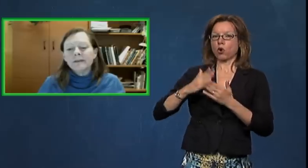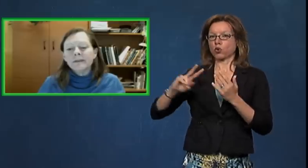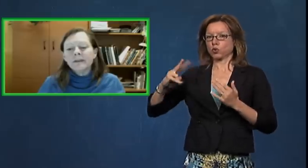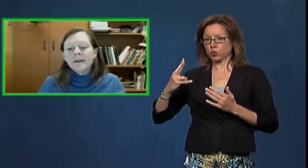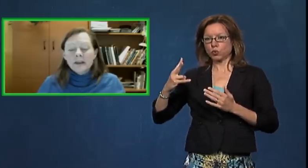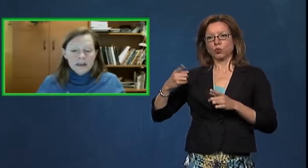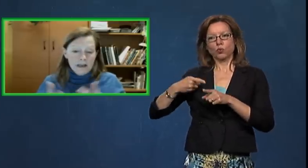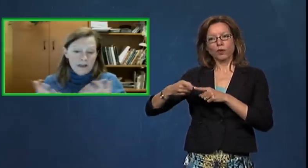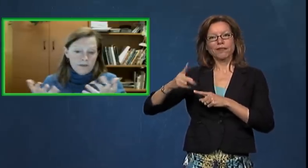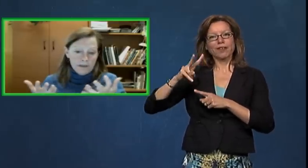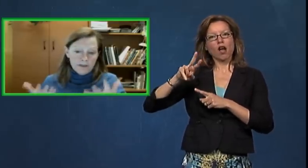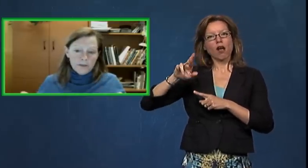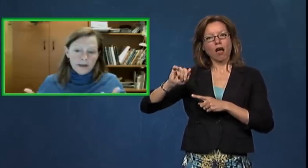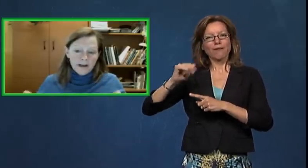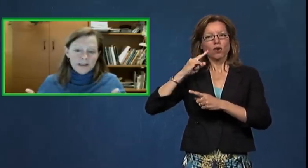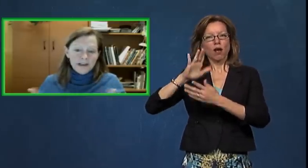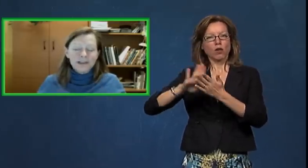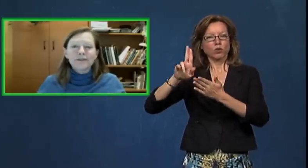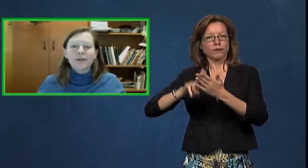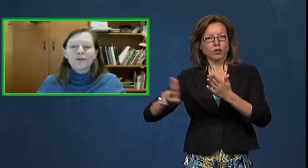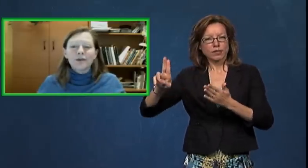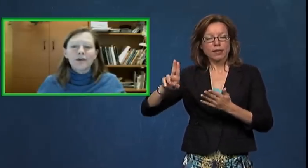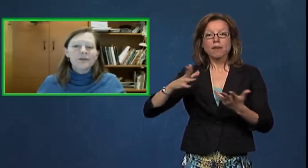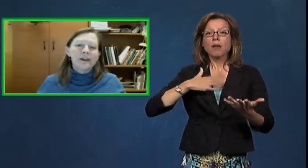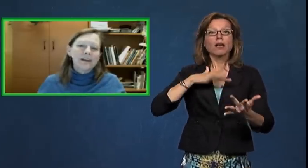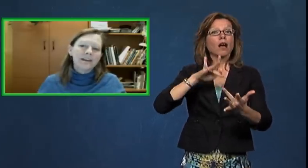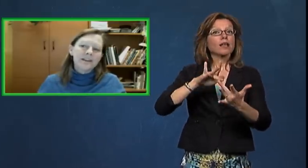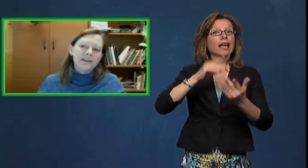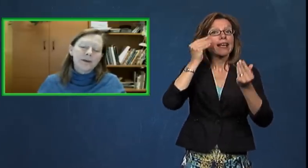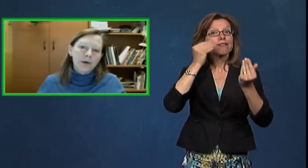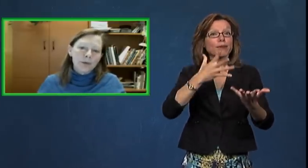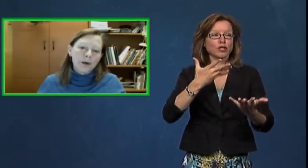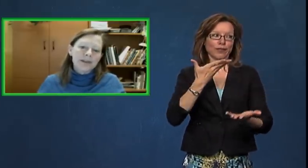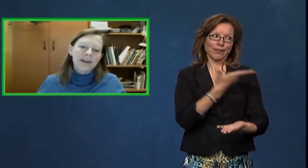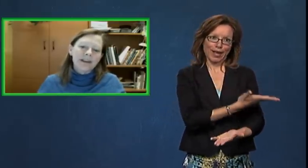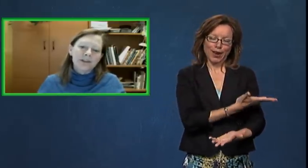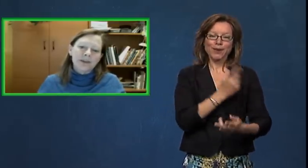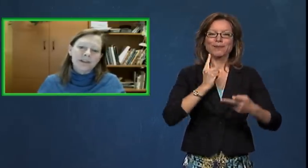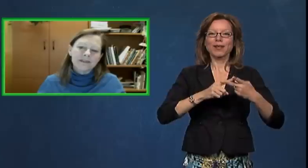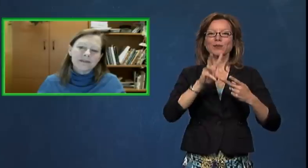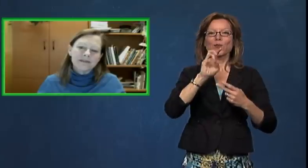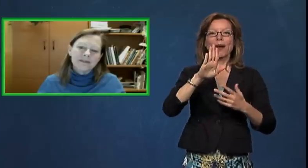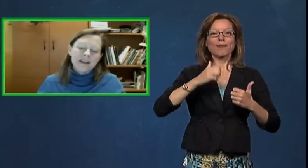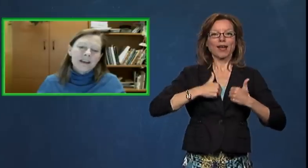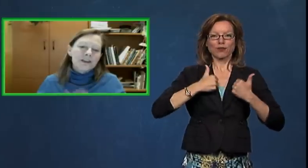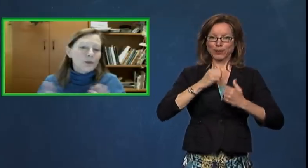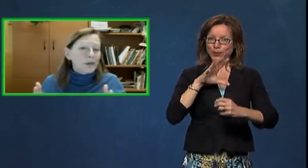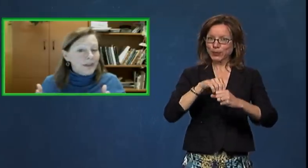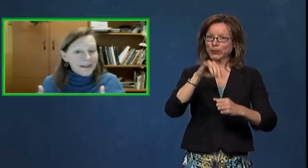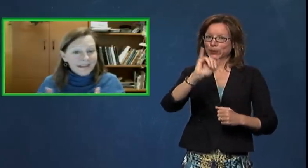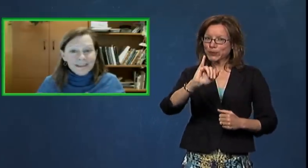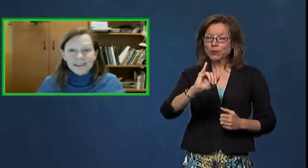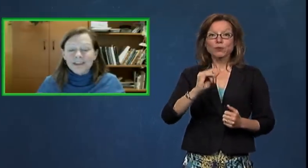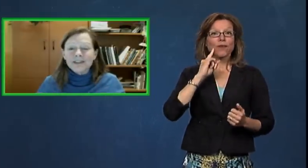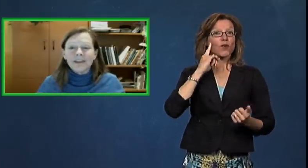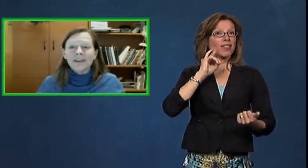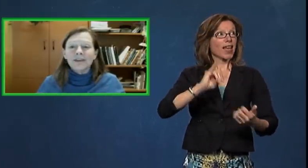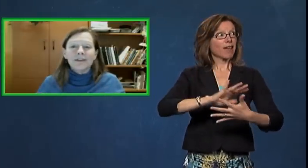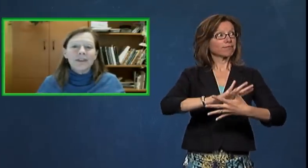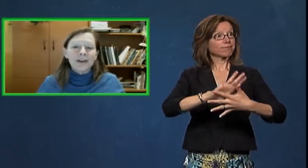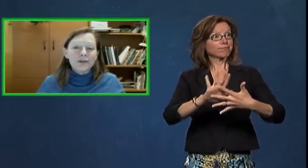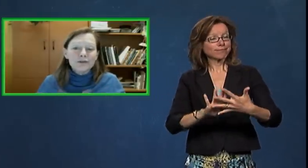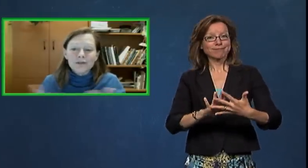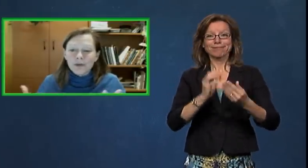post-secondary. I've left my contact info for you and our website address. So with that, I'd like to